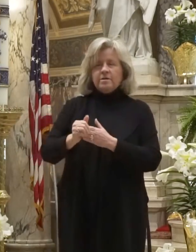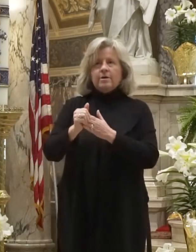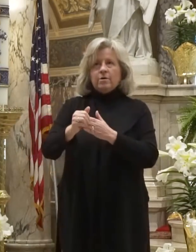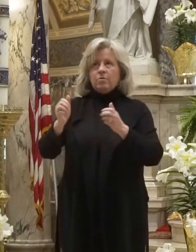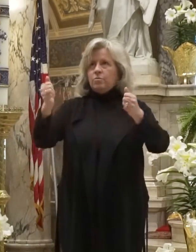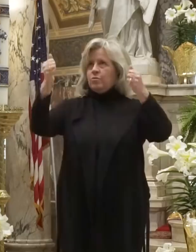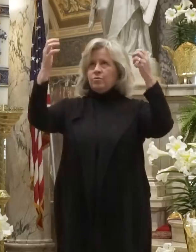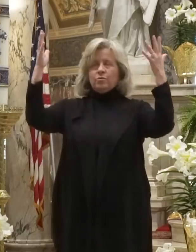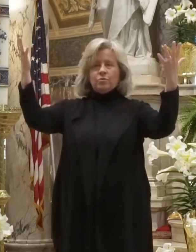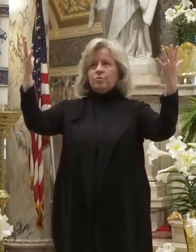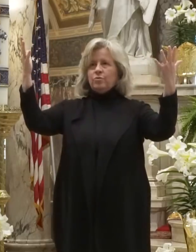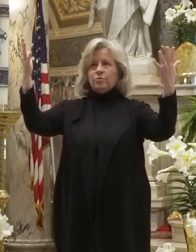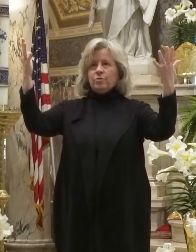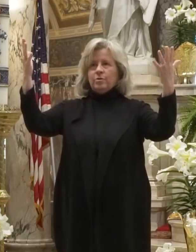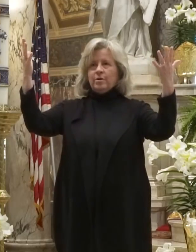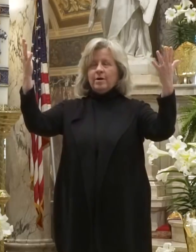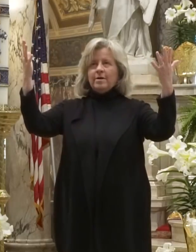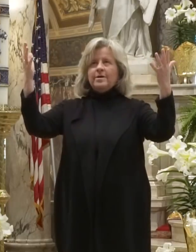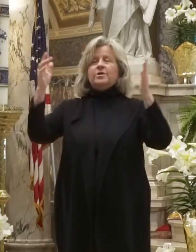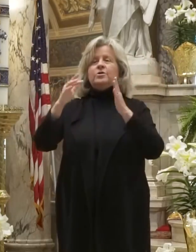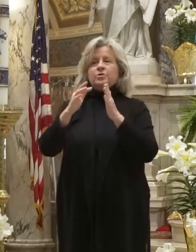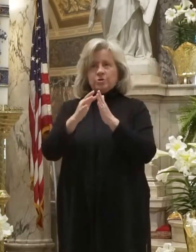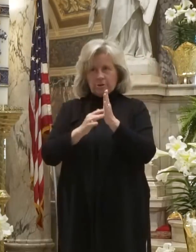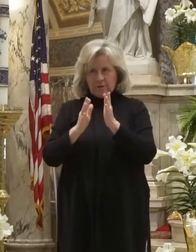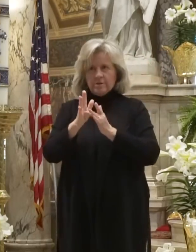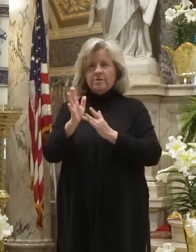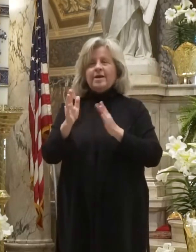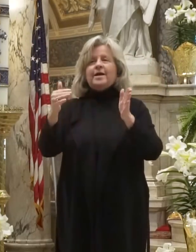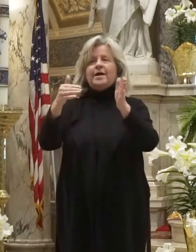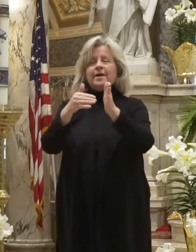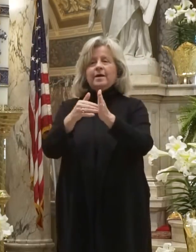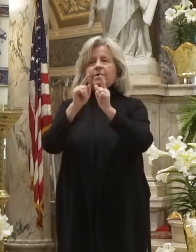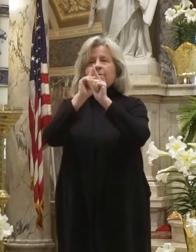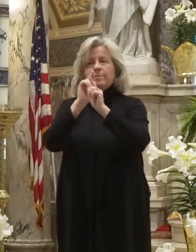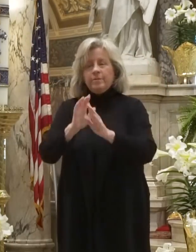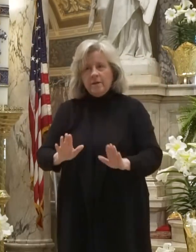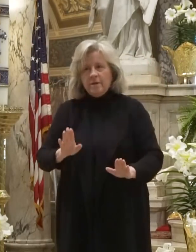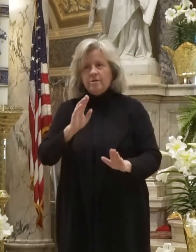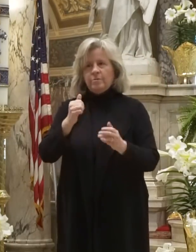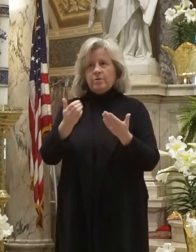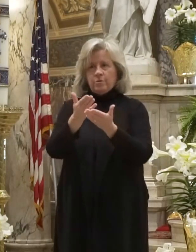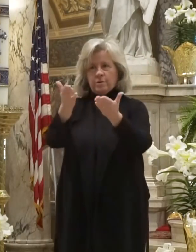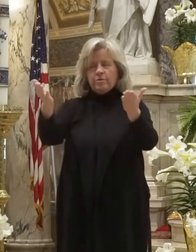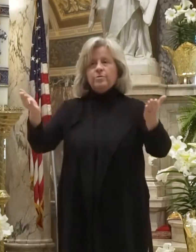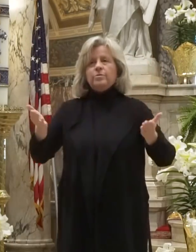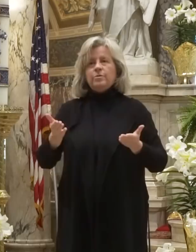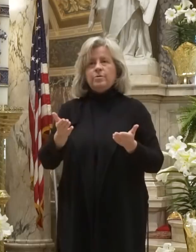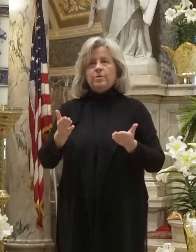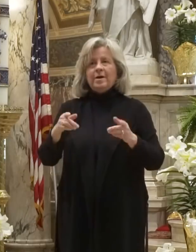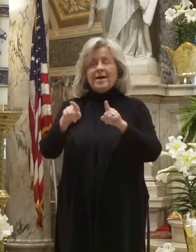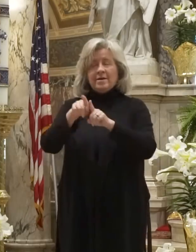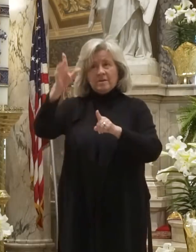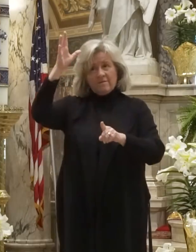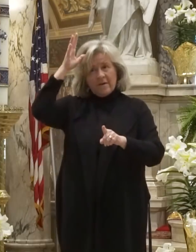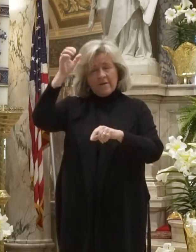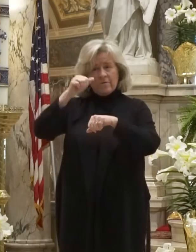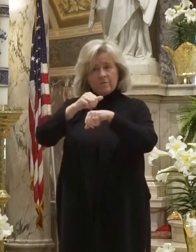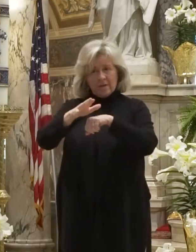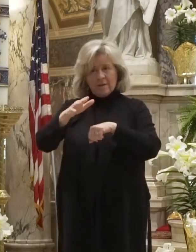Lord. Jesus said to them again, "Peace be with you. As the Father has sent